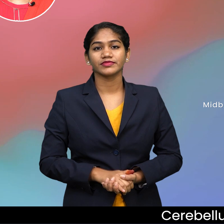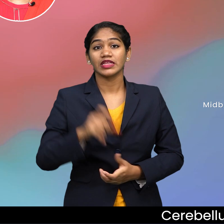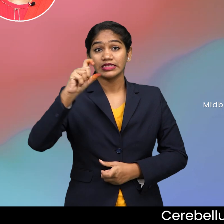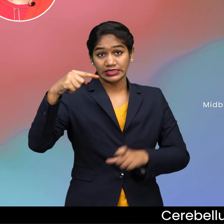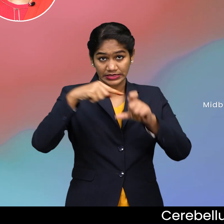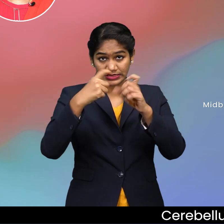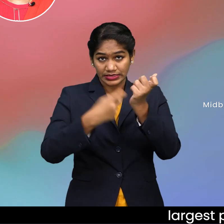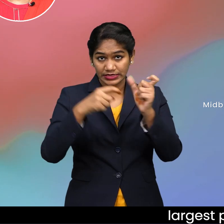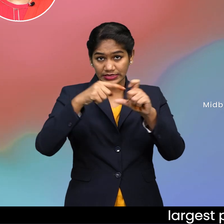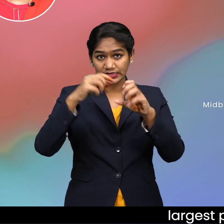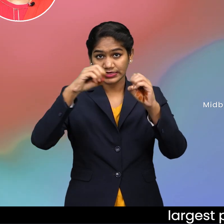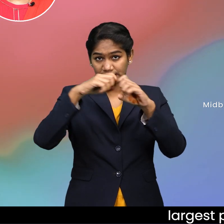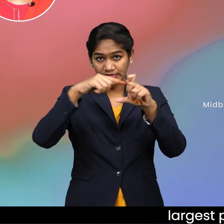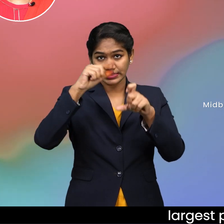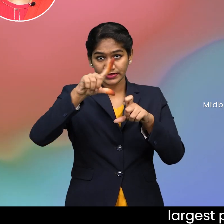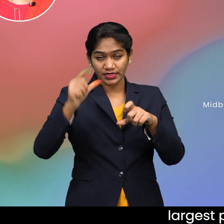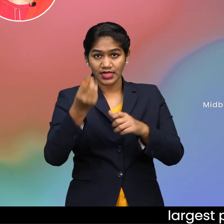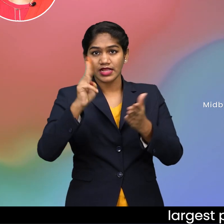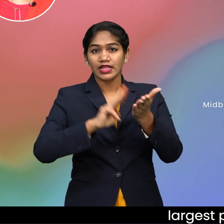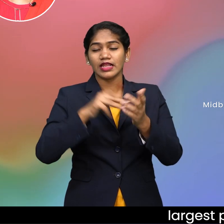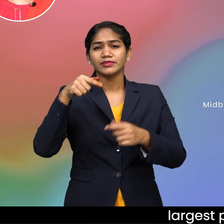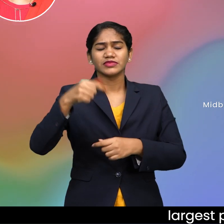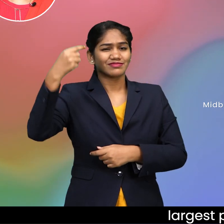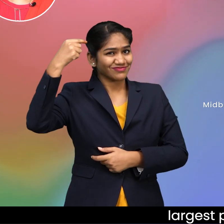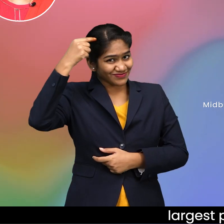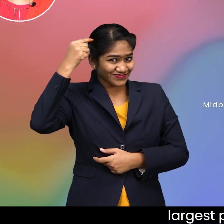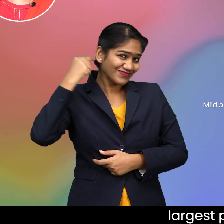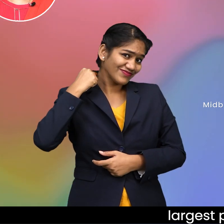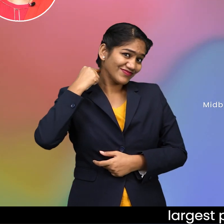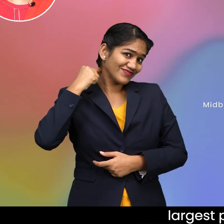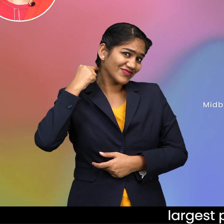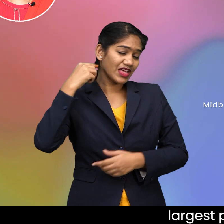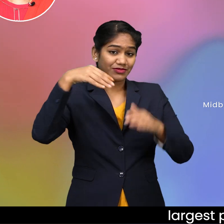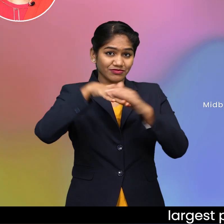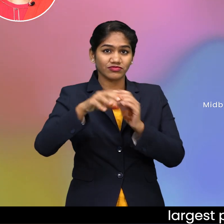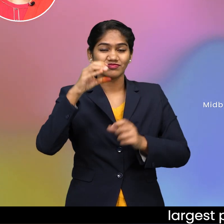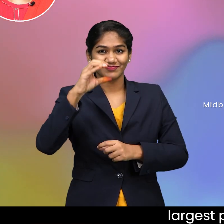Cerebellum is the second largest part of the brain.